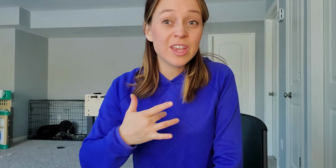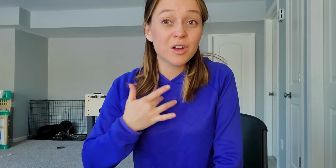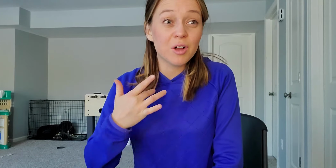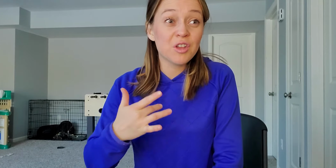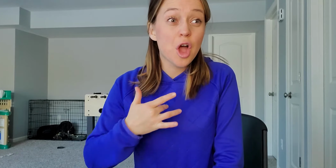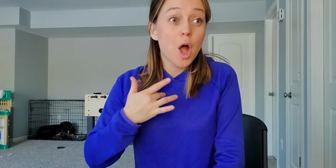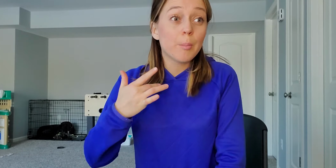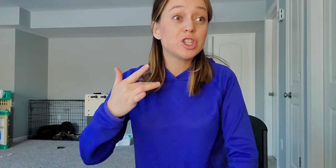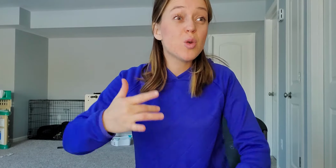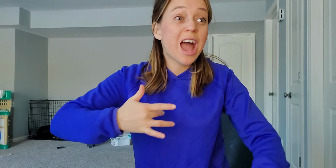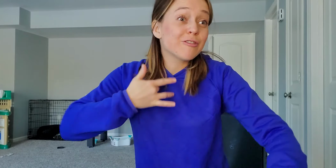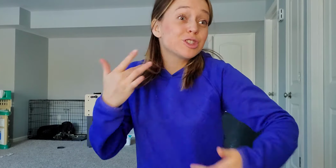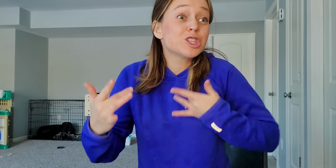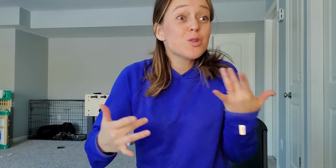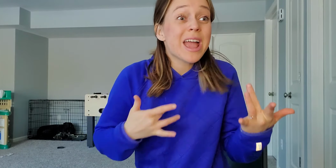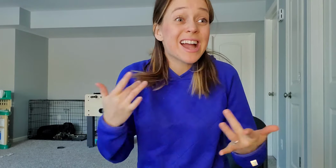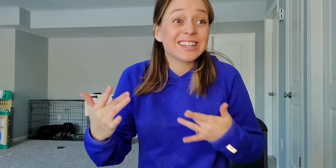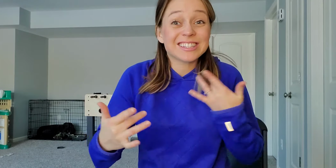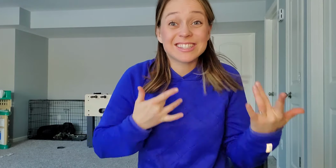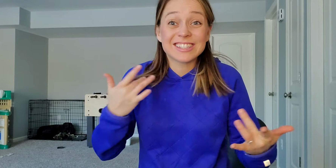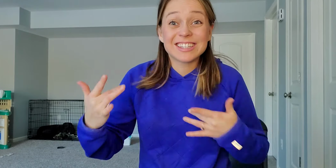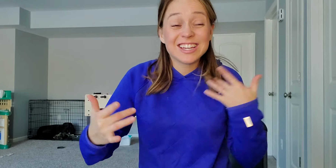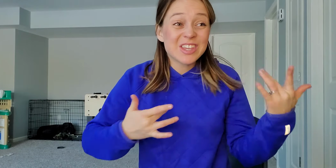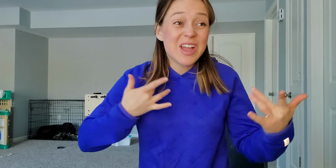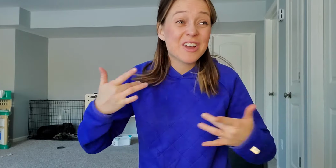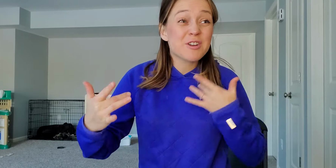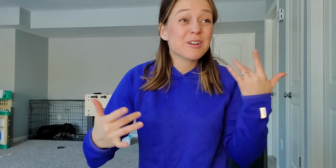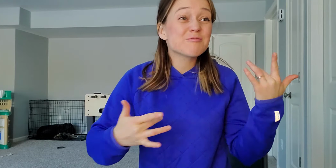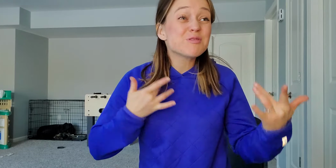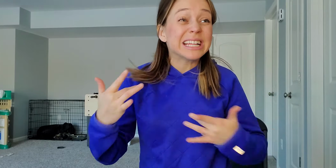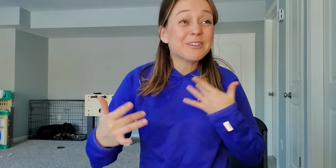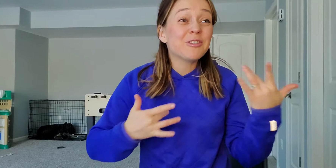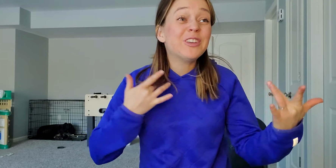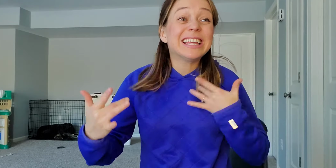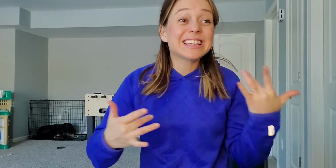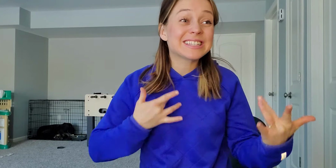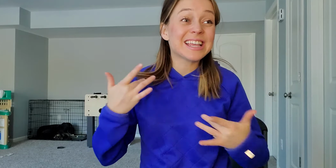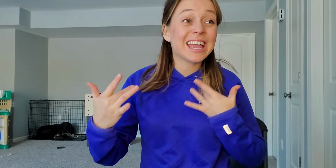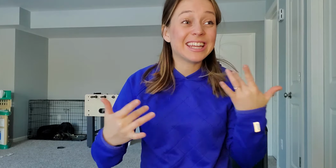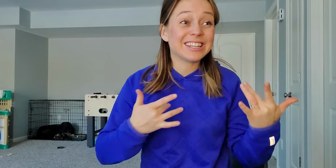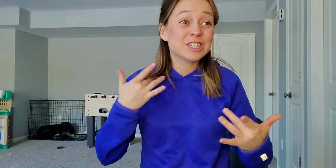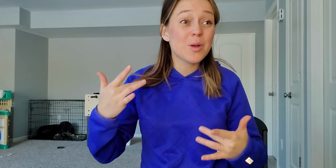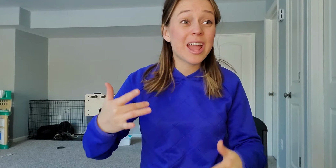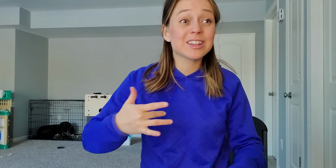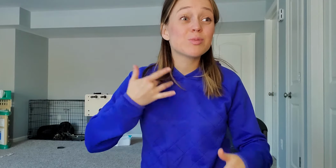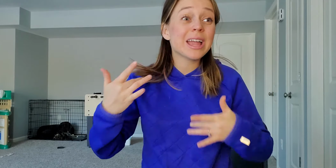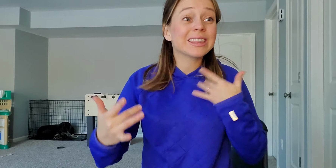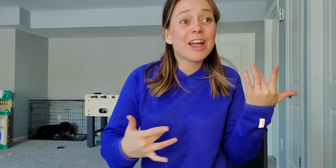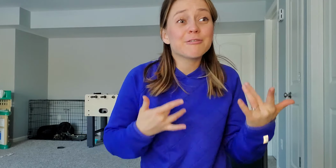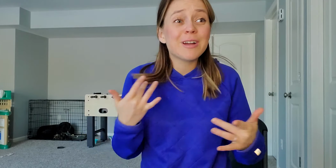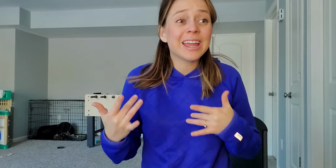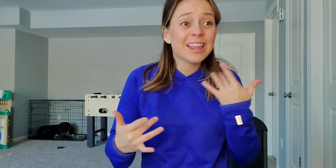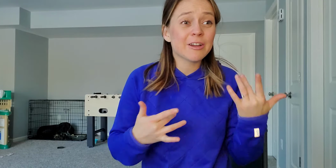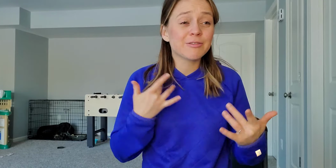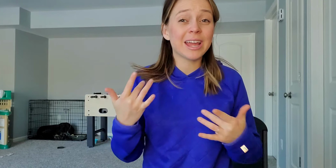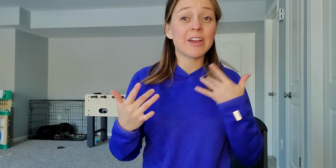feel, but you have two hands. You're really feeling excited. Two hands. Right, left, right, left, right, left. Can we